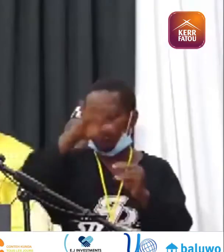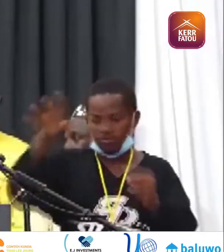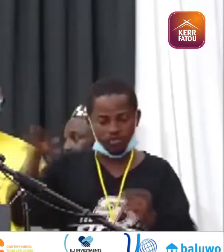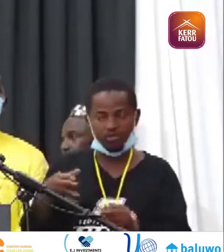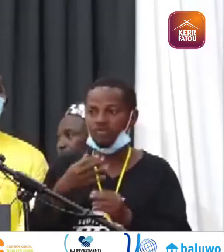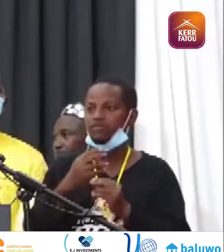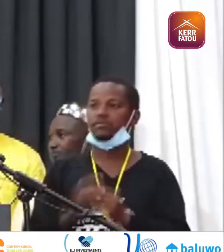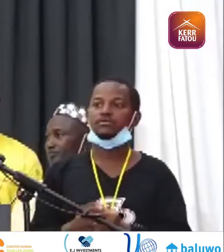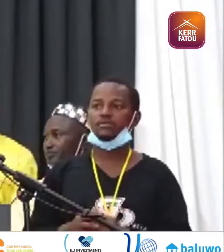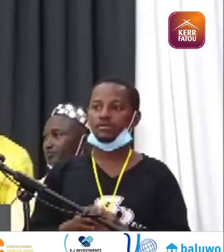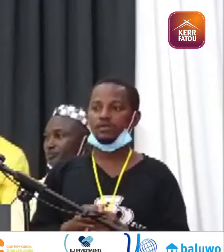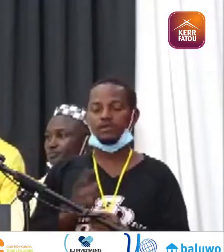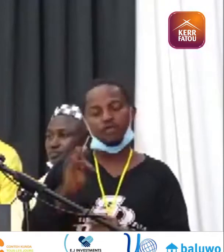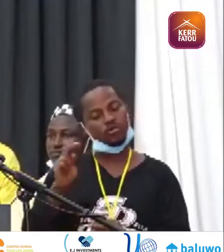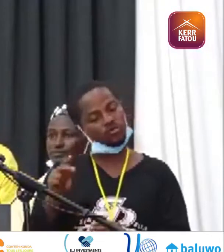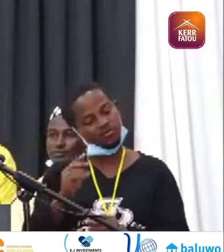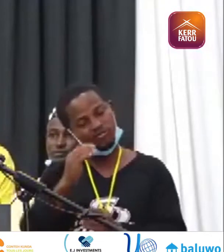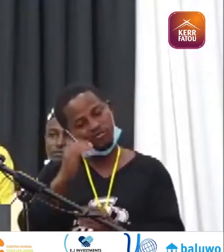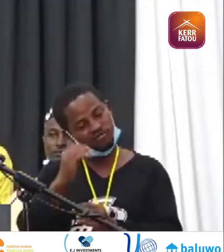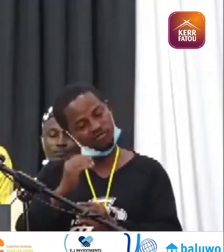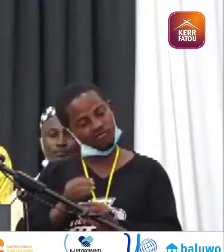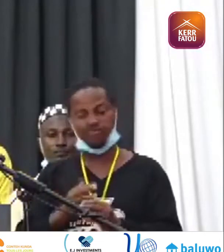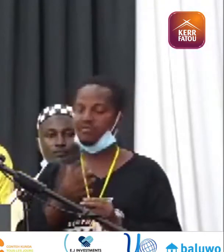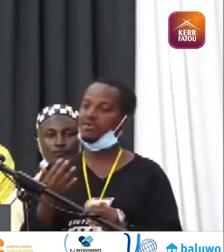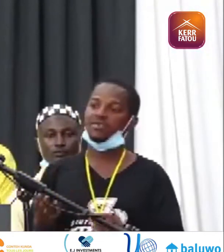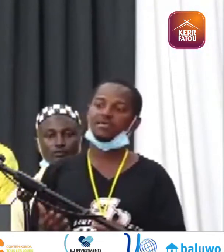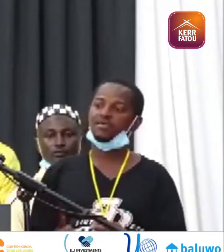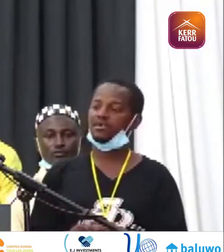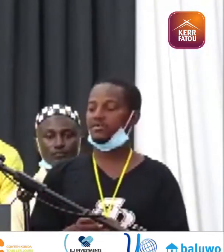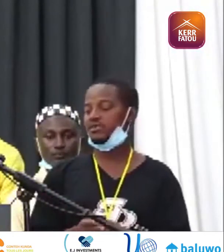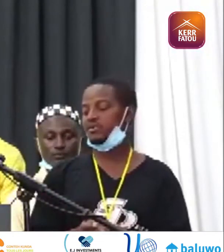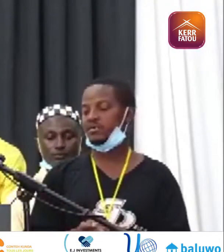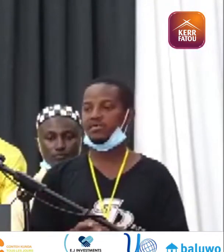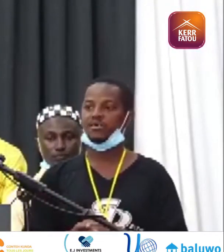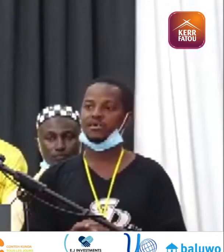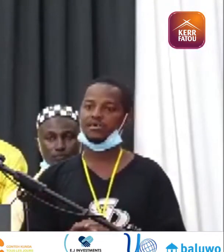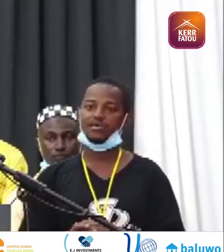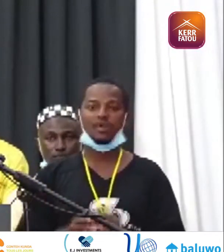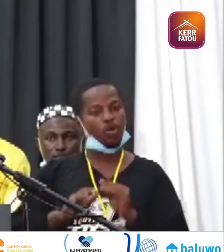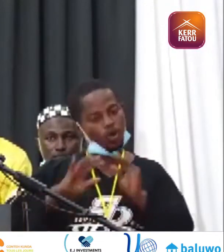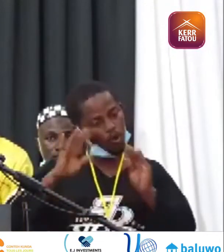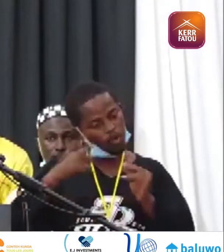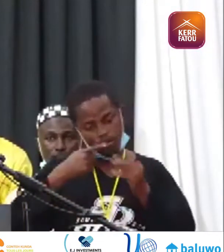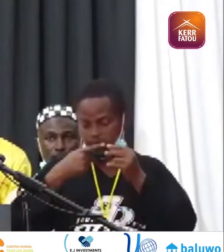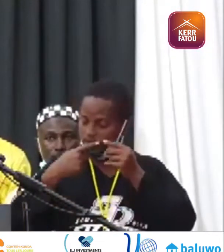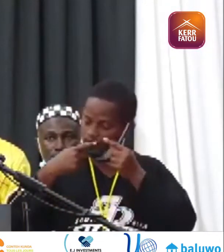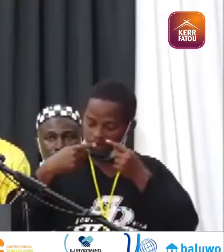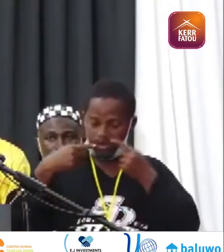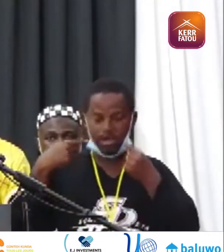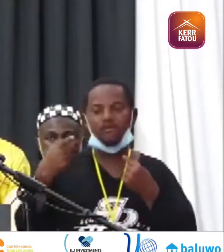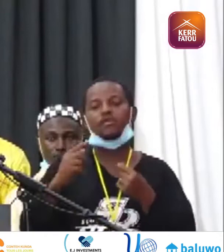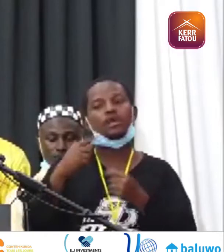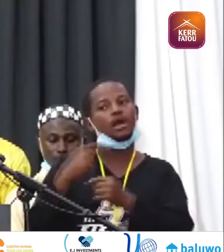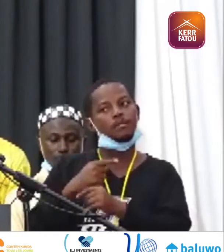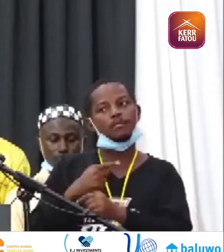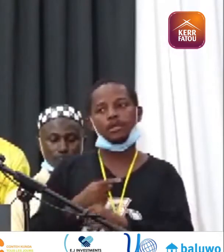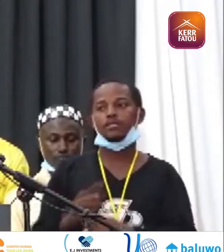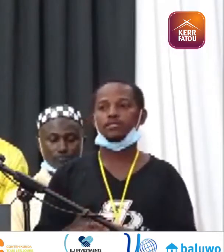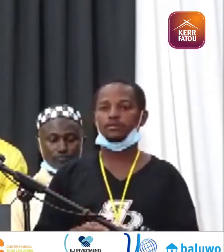Nyaminas, Fuladus, Jimaras, Tumanas, and Woolies will all smile for the